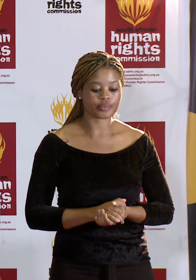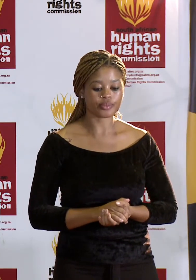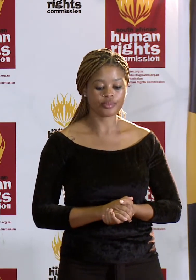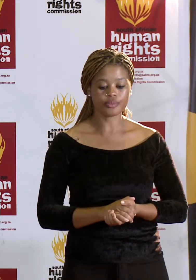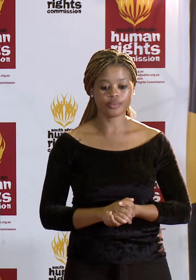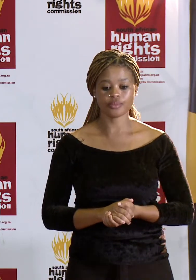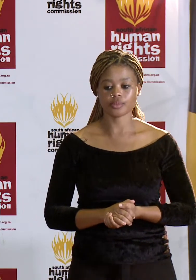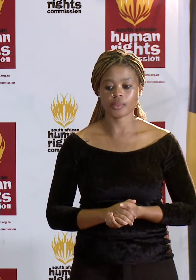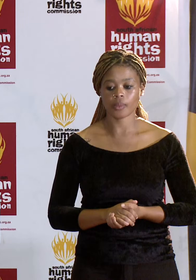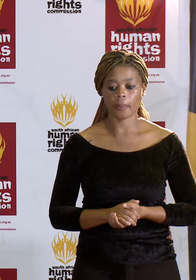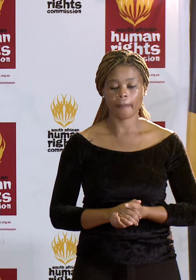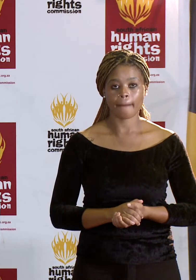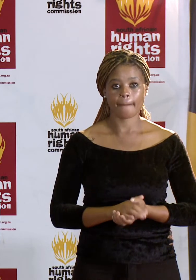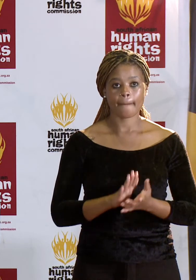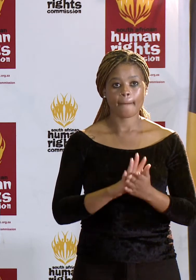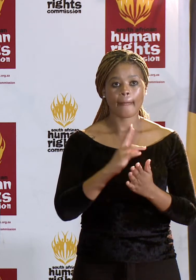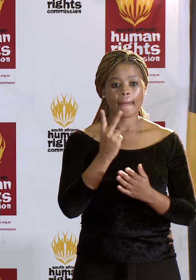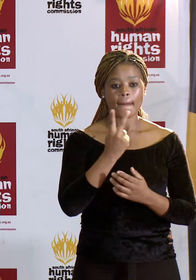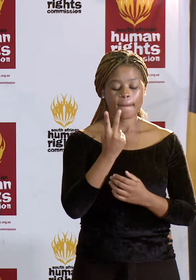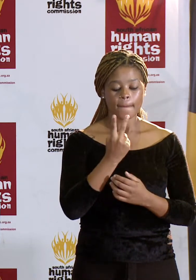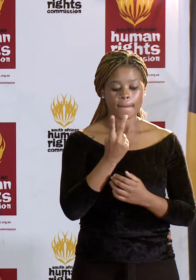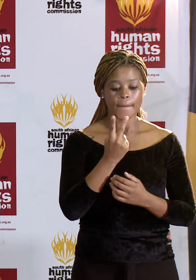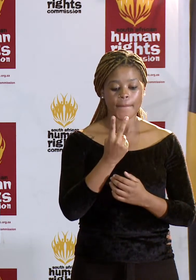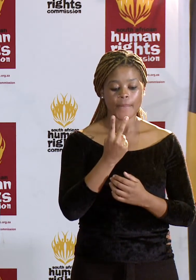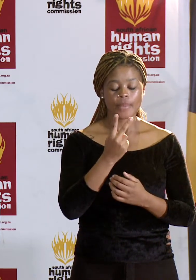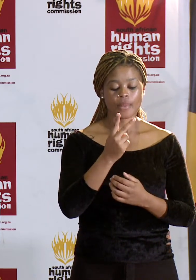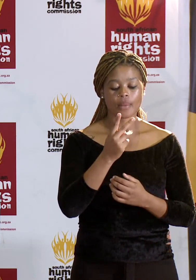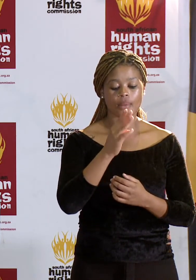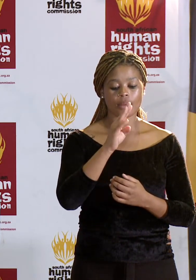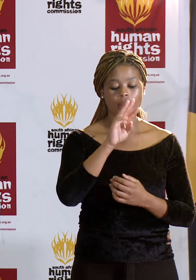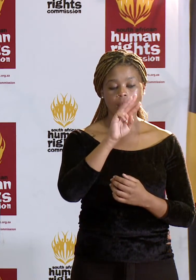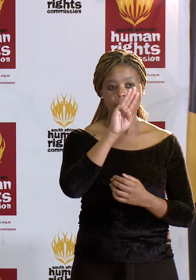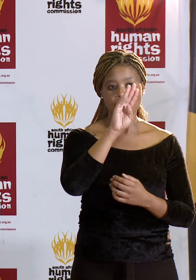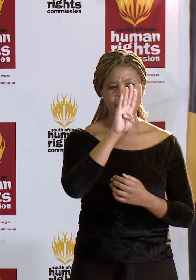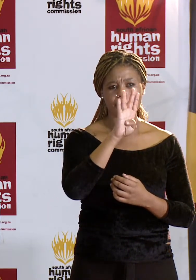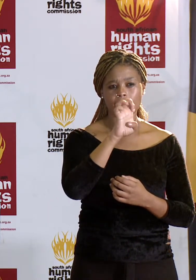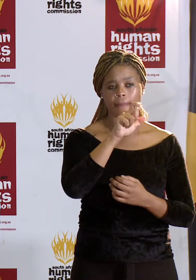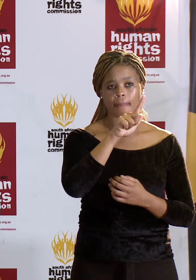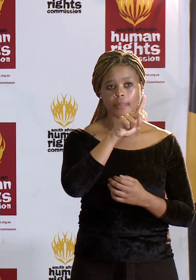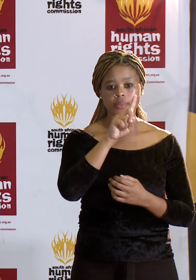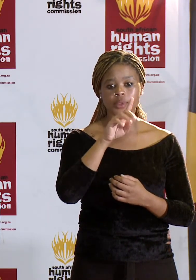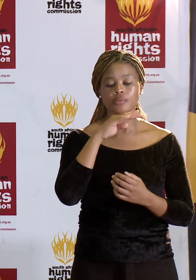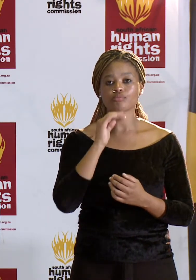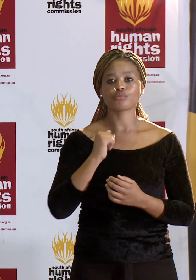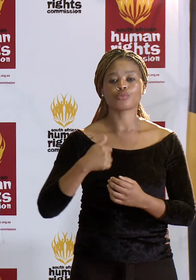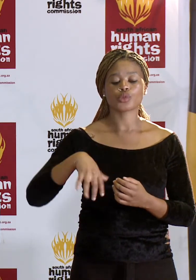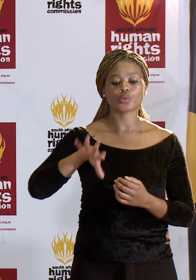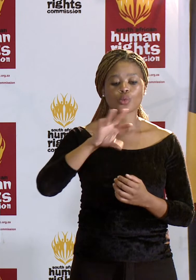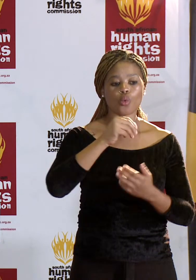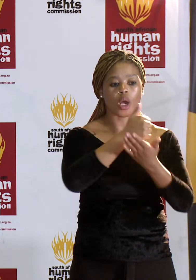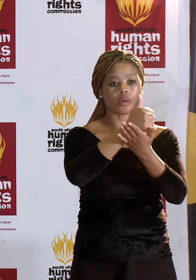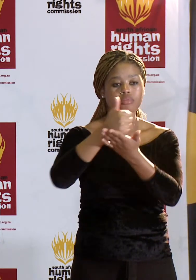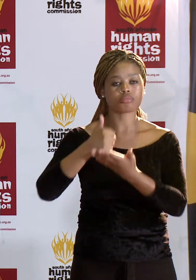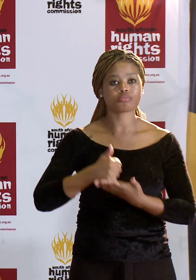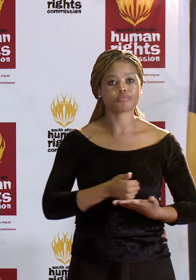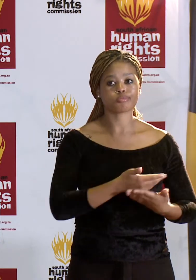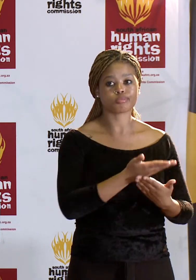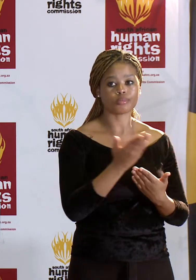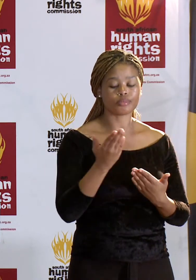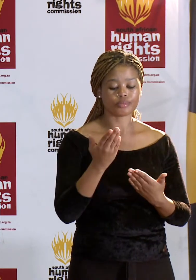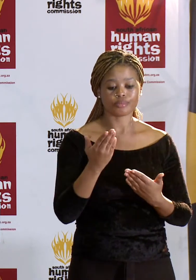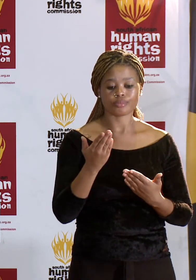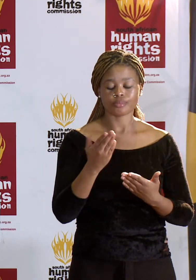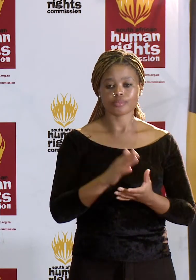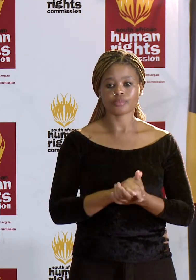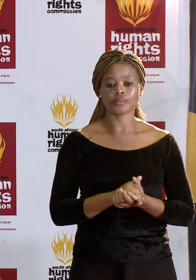also acknowledge Mr. William Bird and everyone sitting here, all